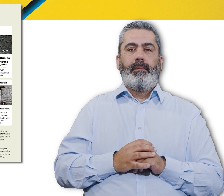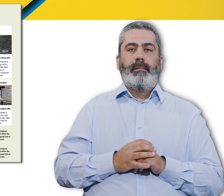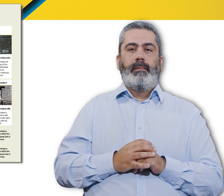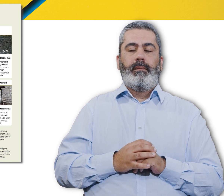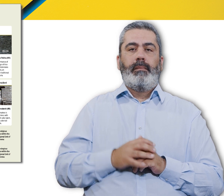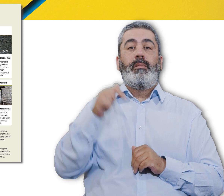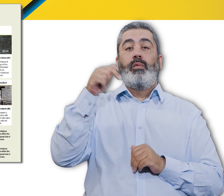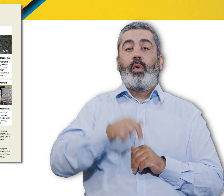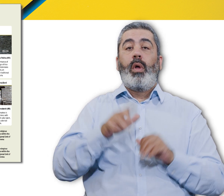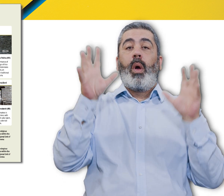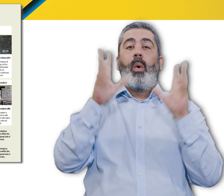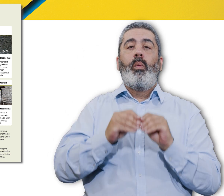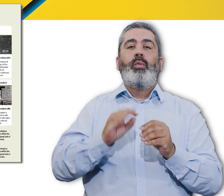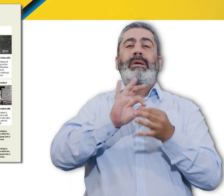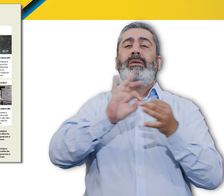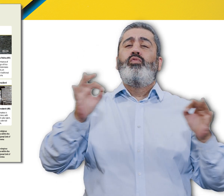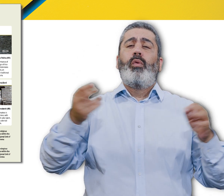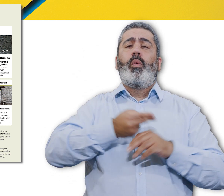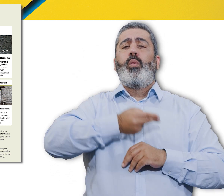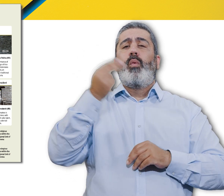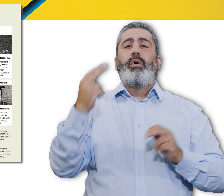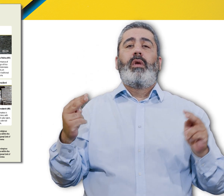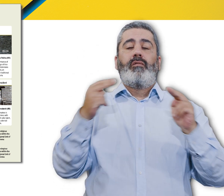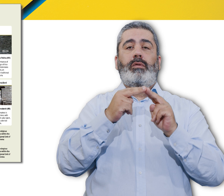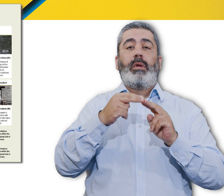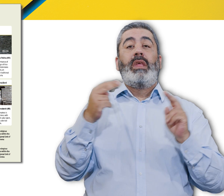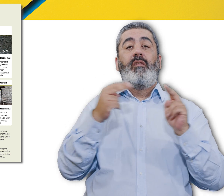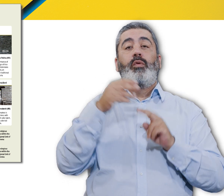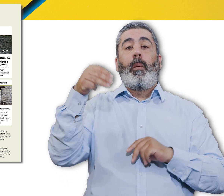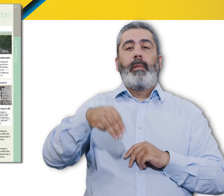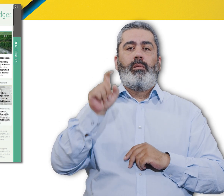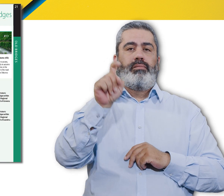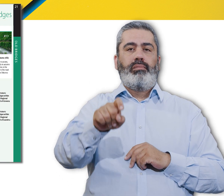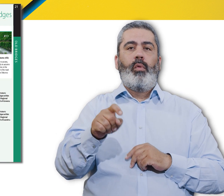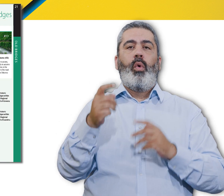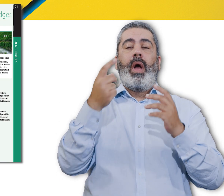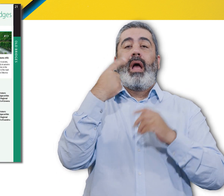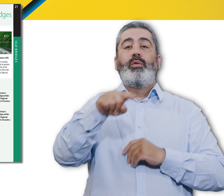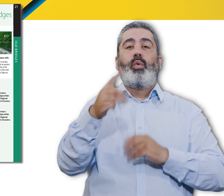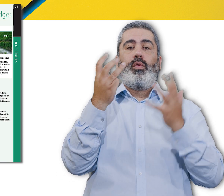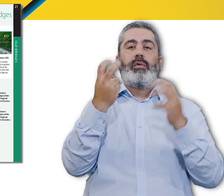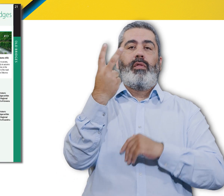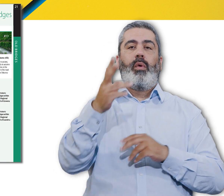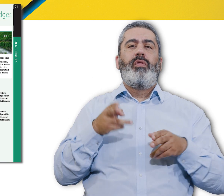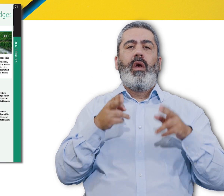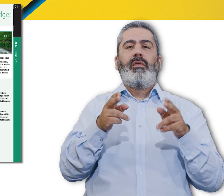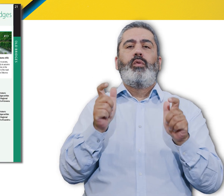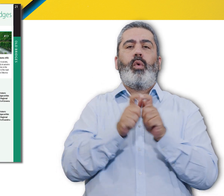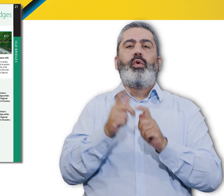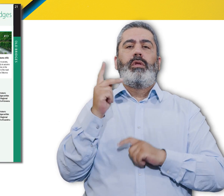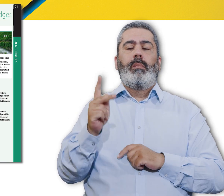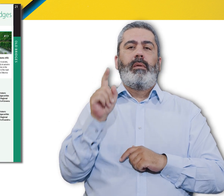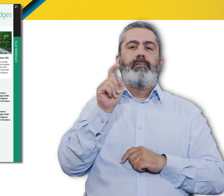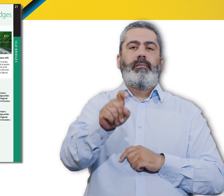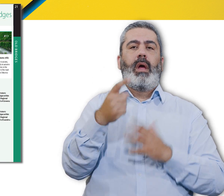well, etc., all of which are adorned with elaborate stonework. End of page 20. Section. Famous old